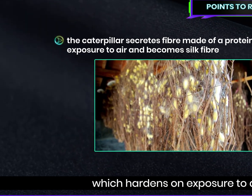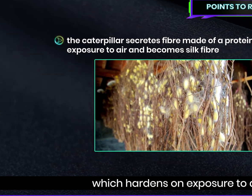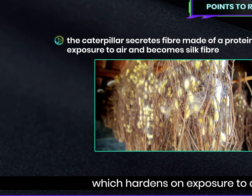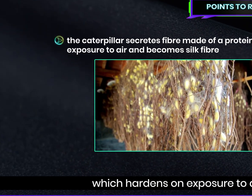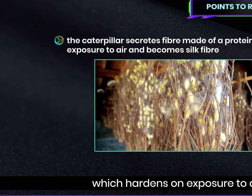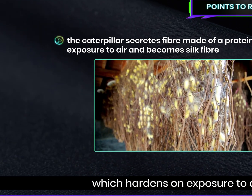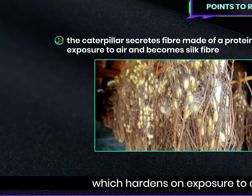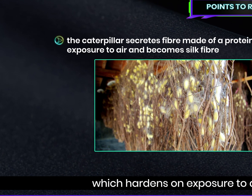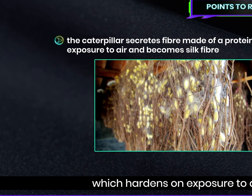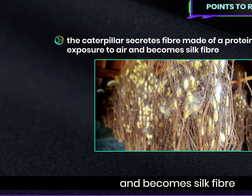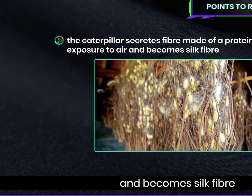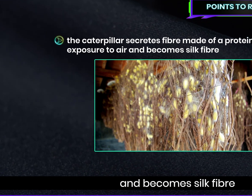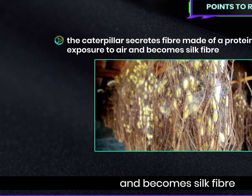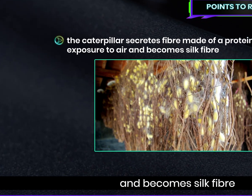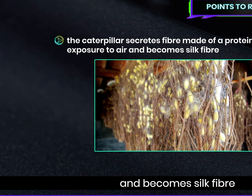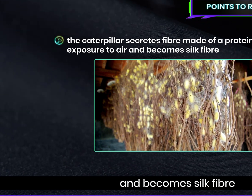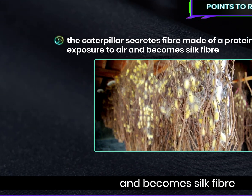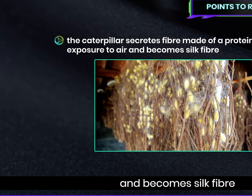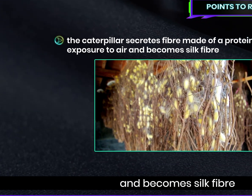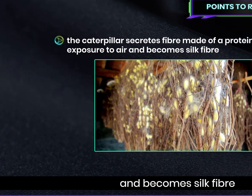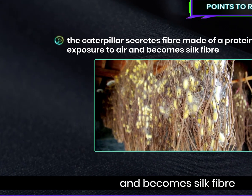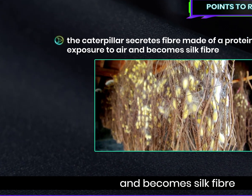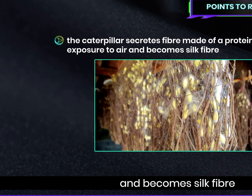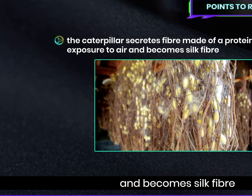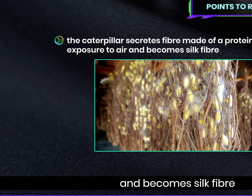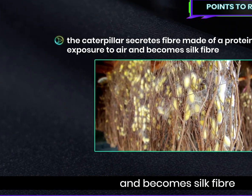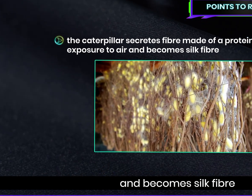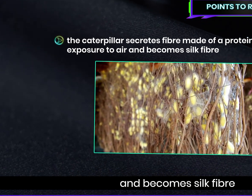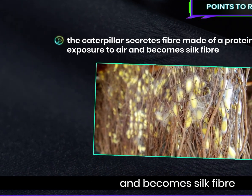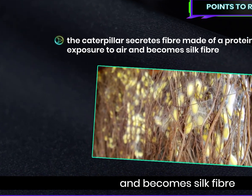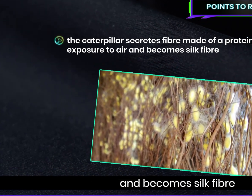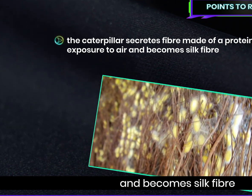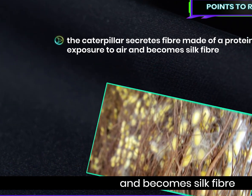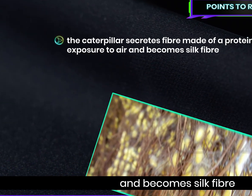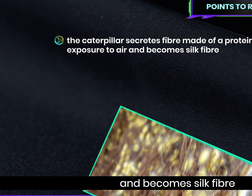air and becomes silk fiber.